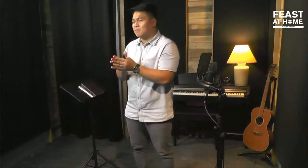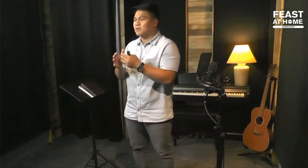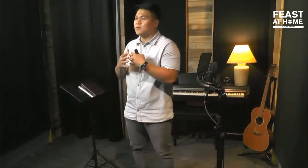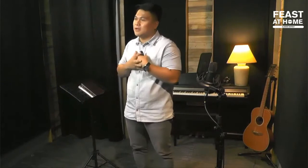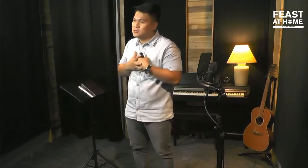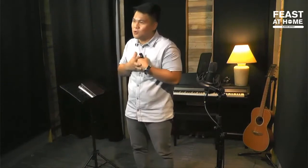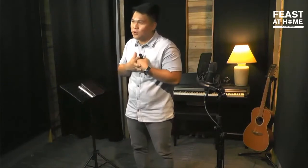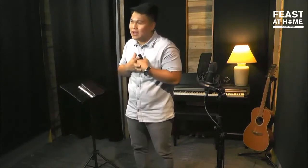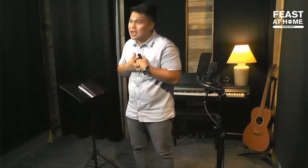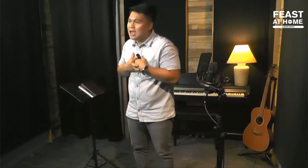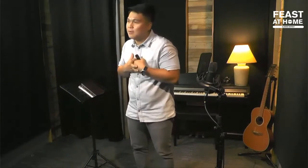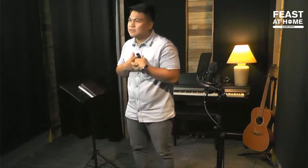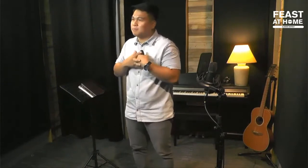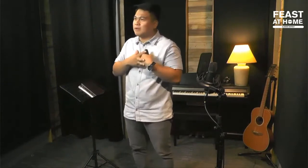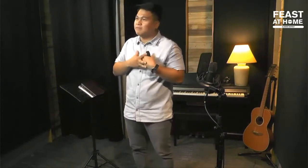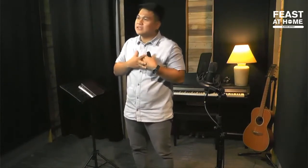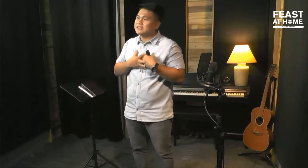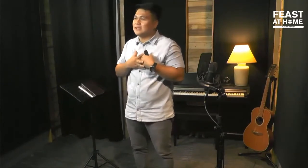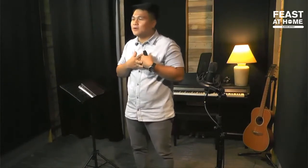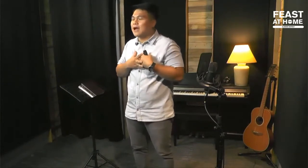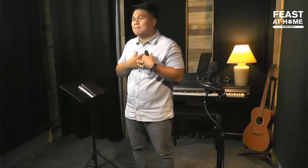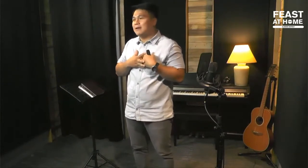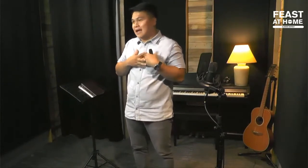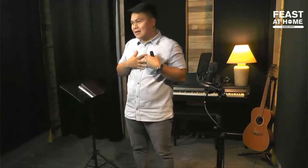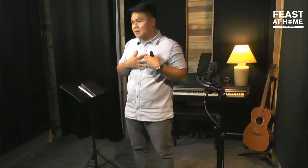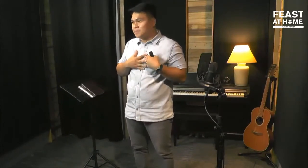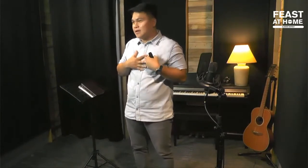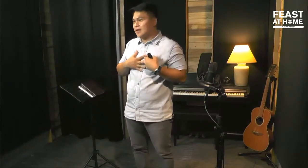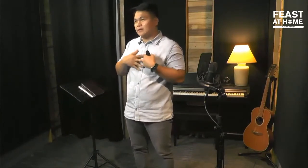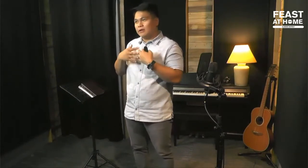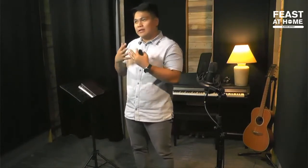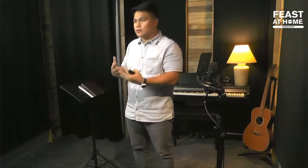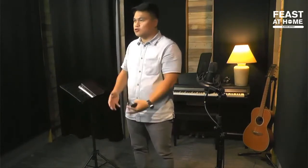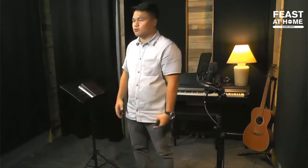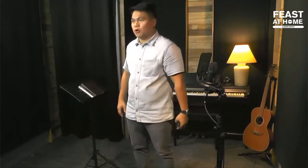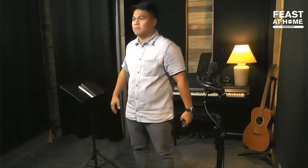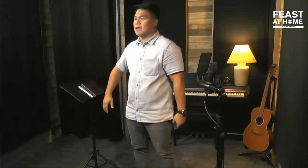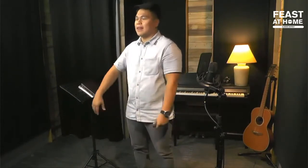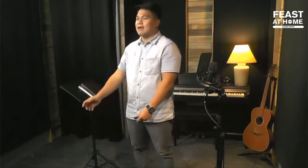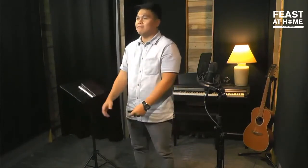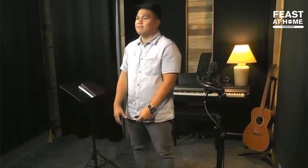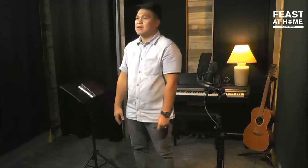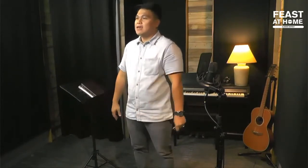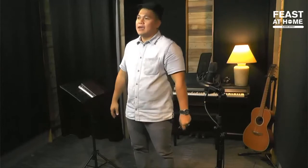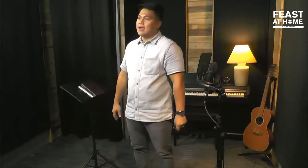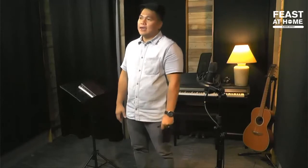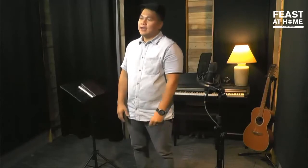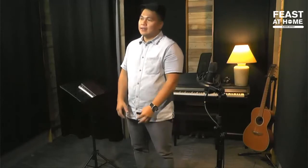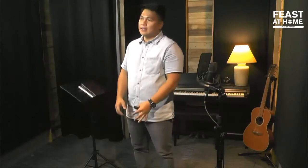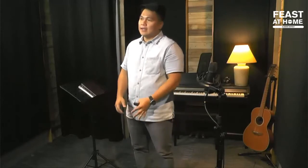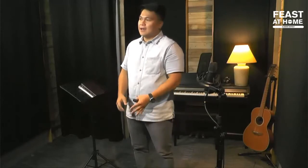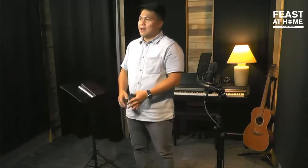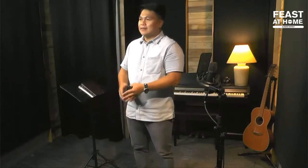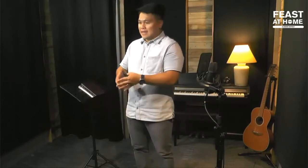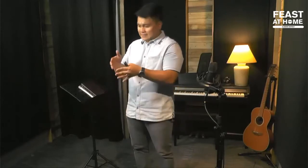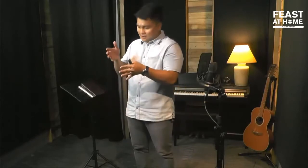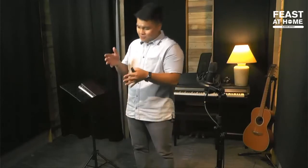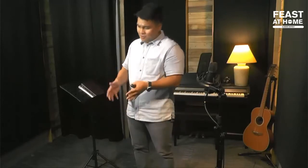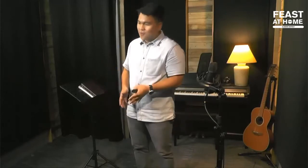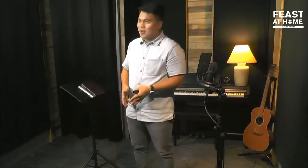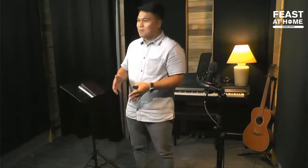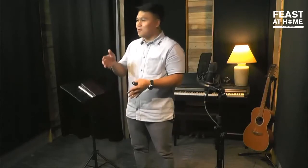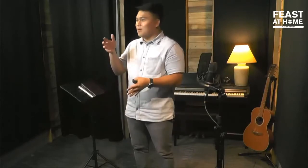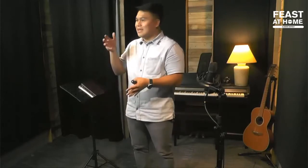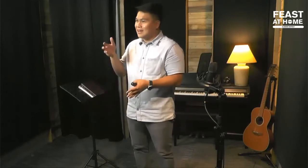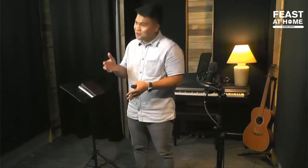Bellevue PM, you know my story. I was a previous casino gambling addict and it really destroyed my life. And ang tigas ng